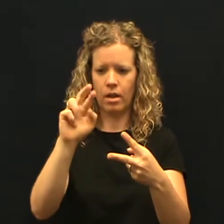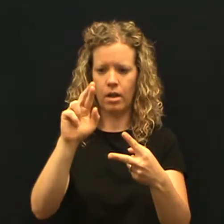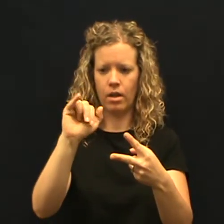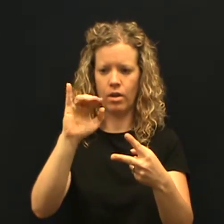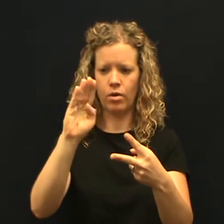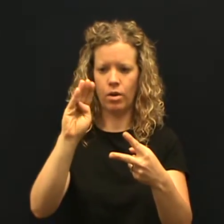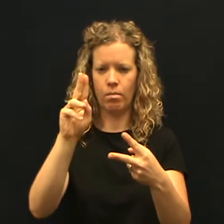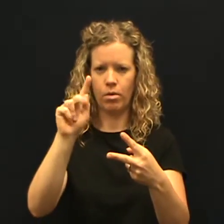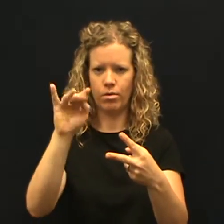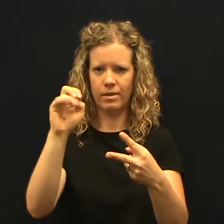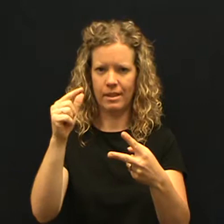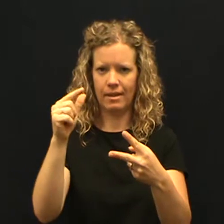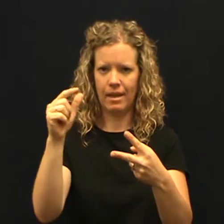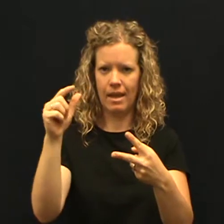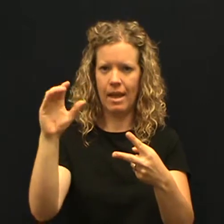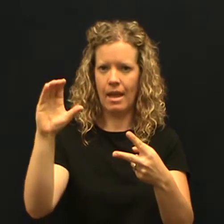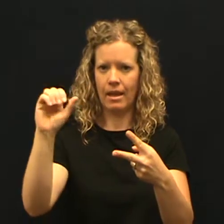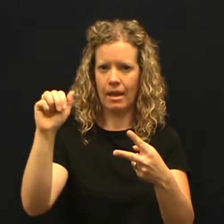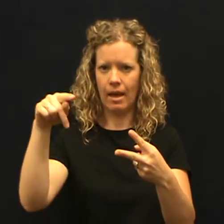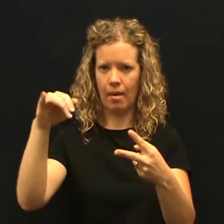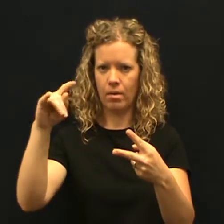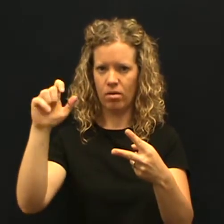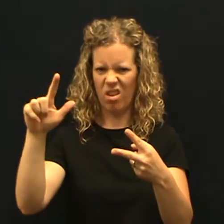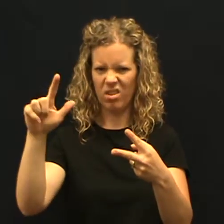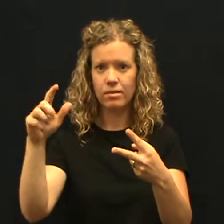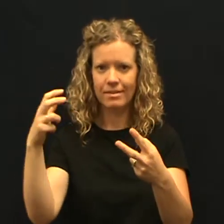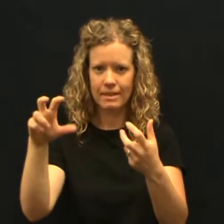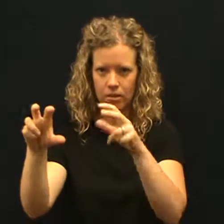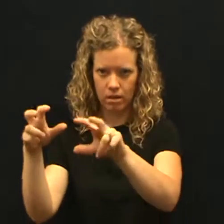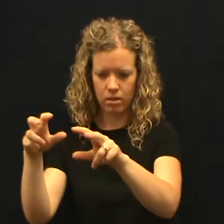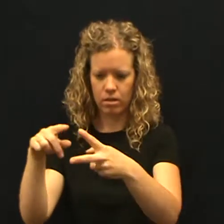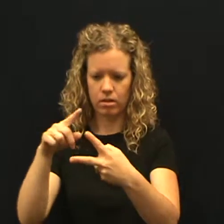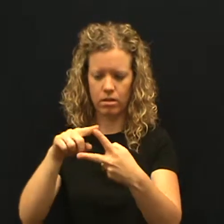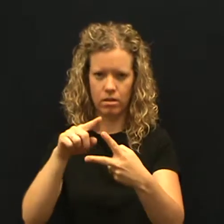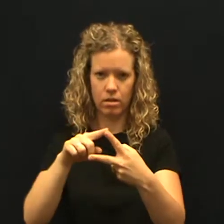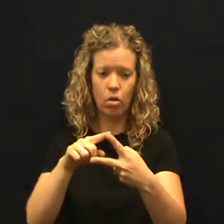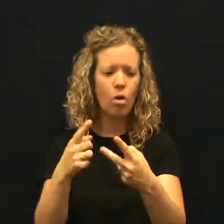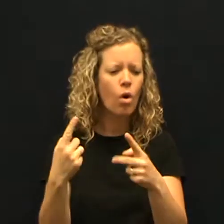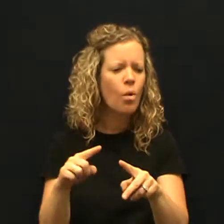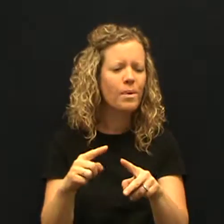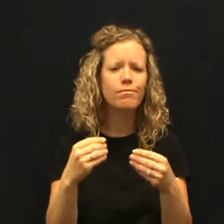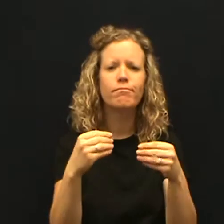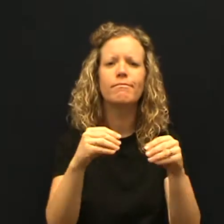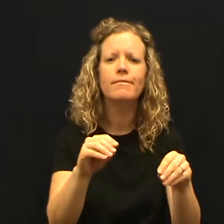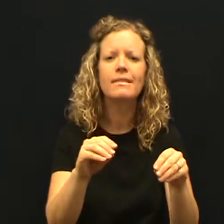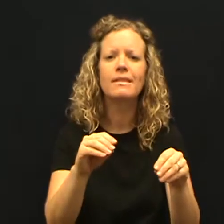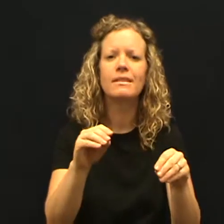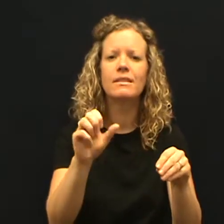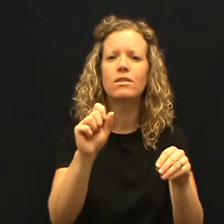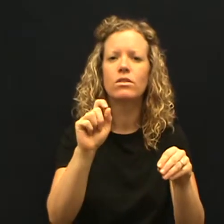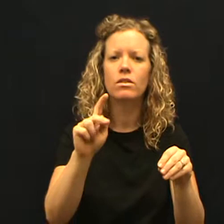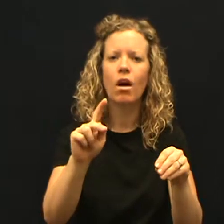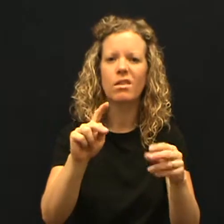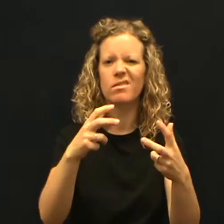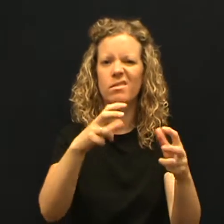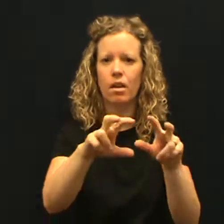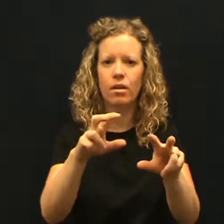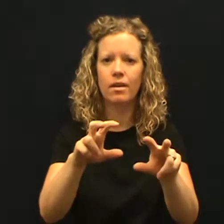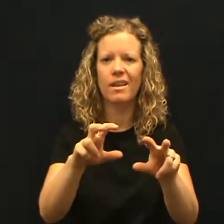stock. And remember, when we issue stock, we have some kind of a par value associated with that. We'll be taking a look